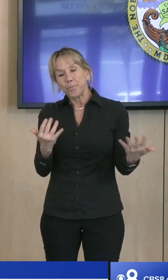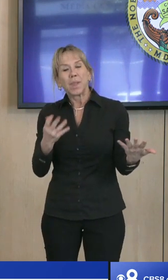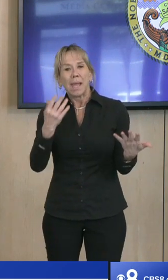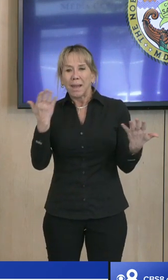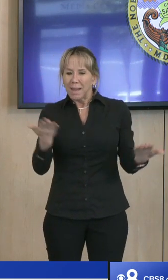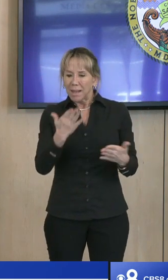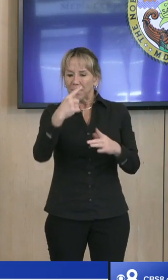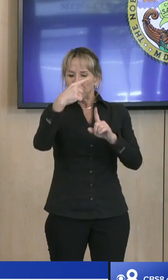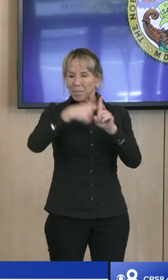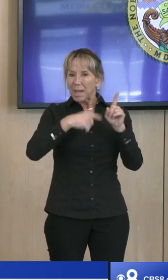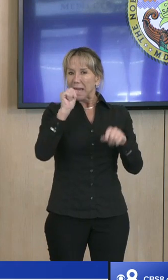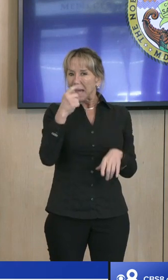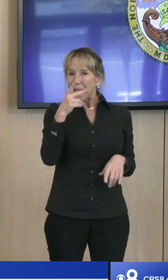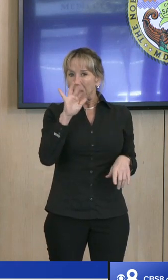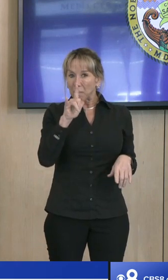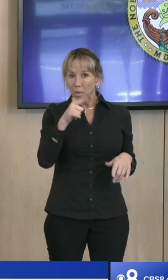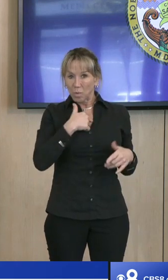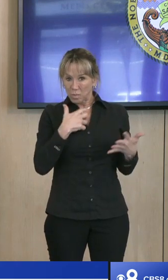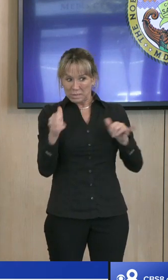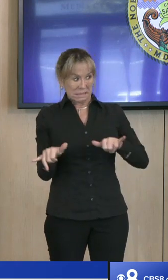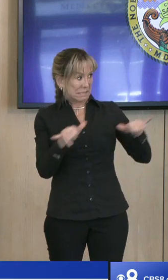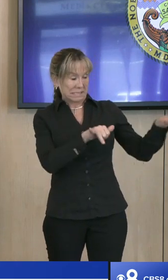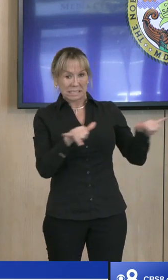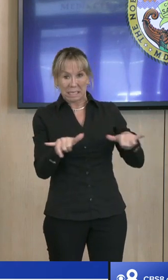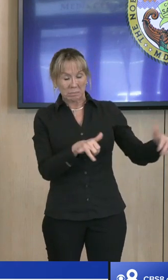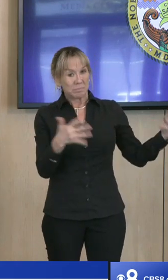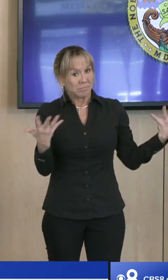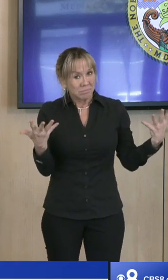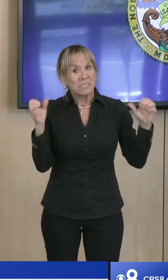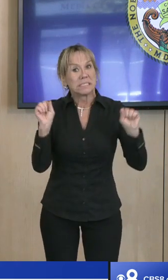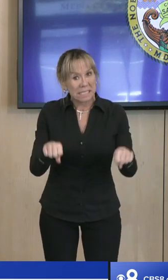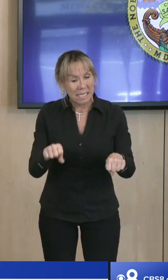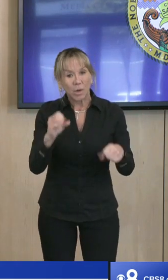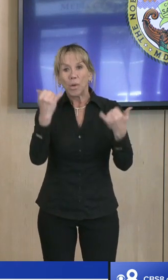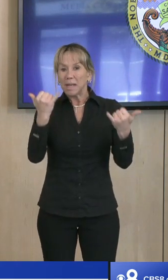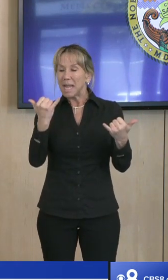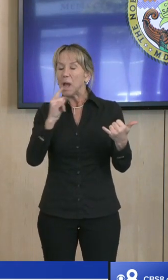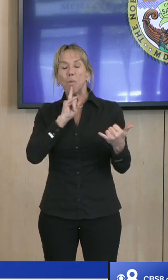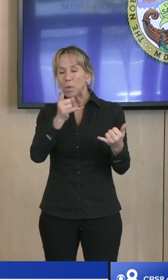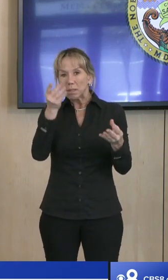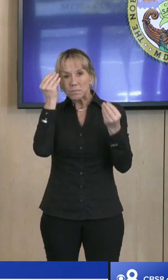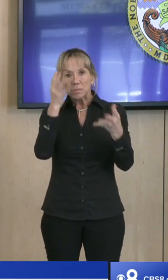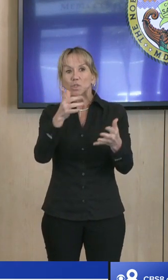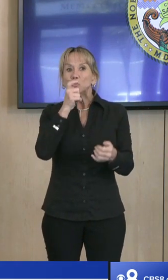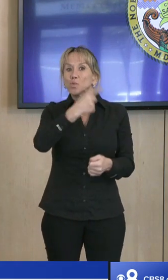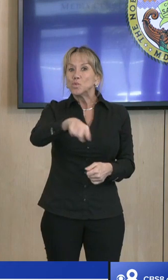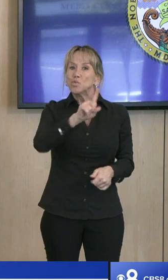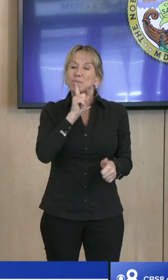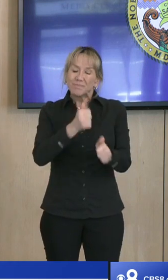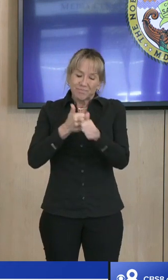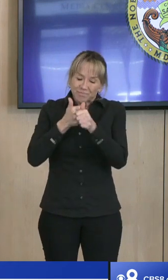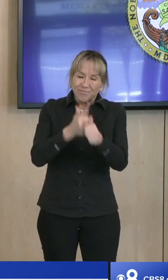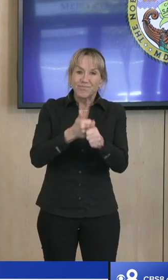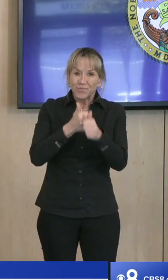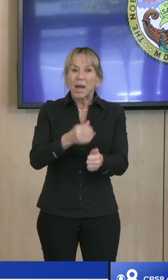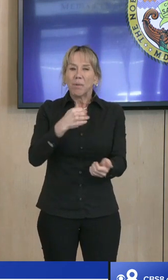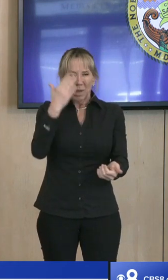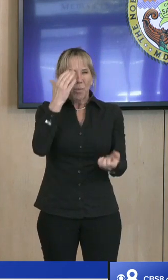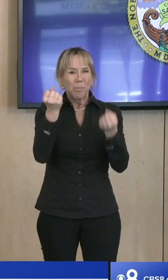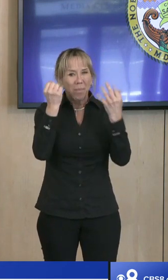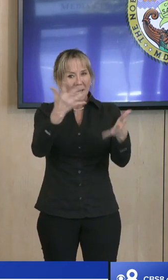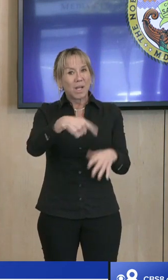region to encounter similar circumstances and situations. And for all the San Diegans that are in full compliance, and we know there are so many of you who